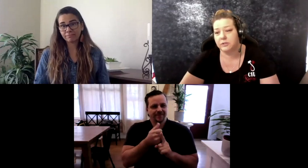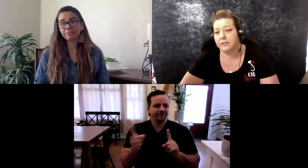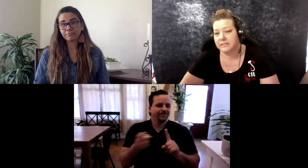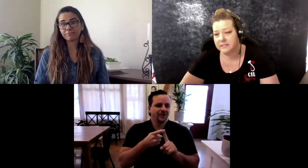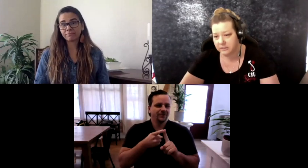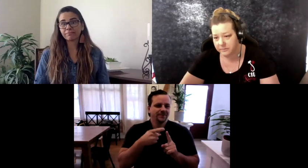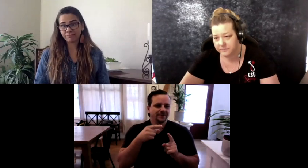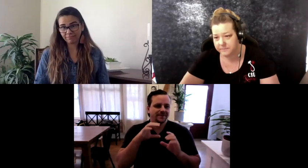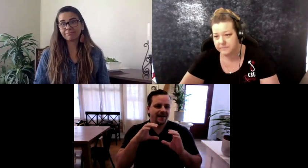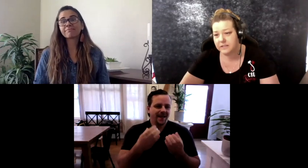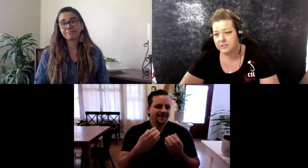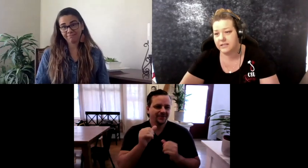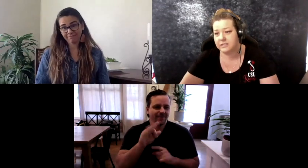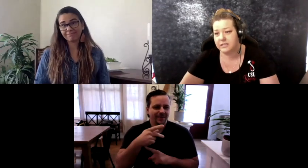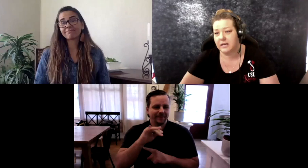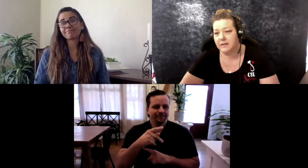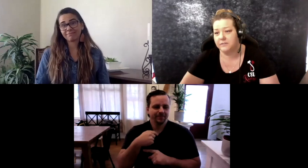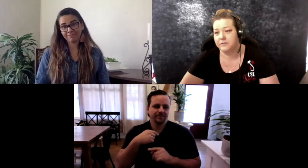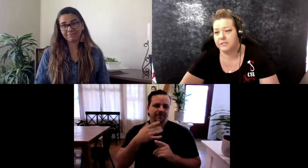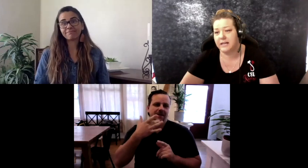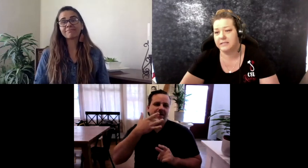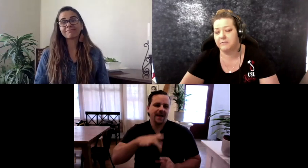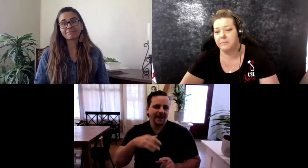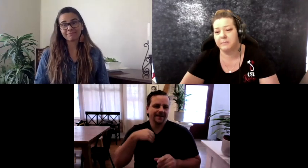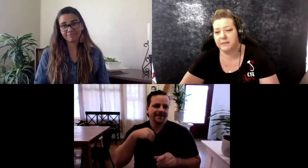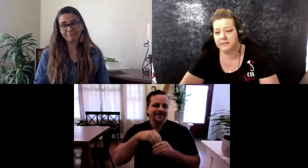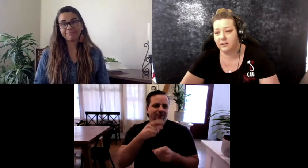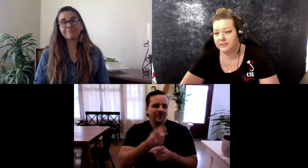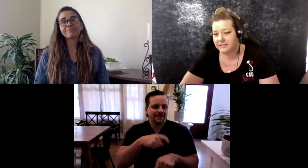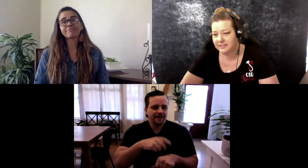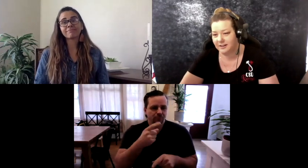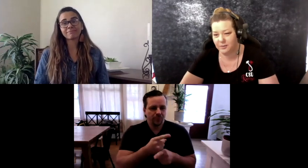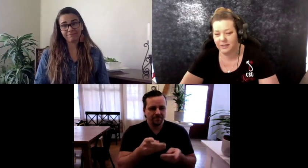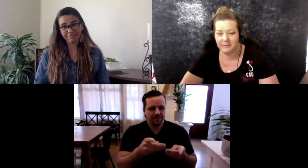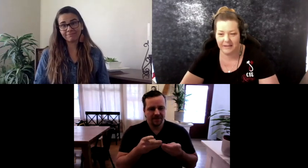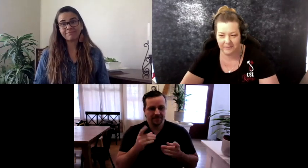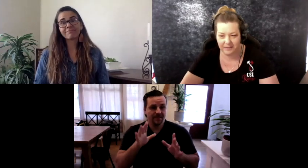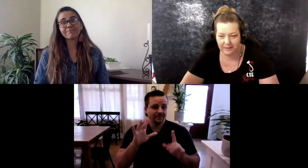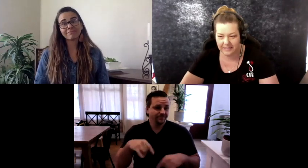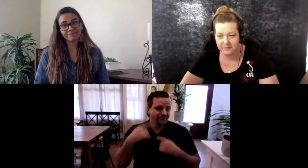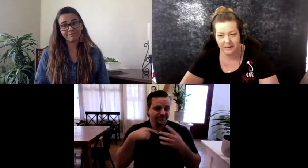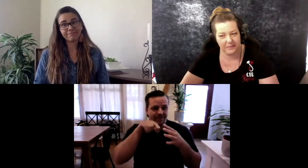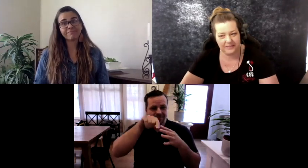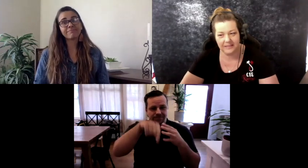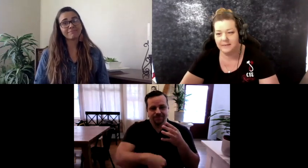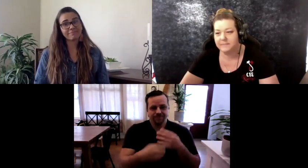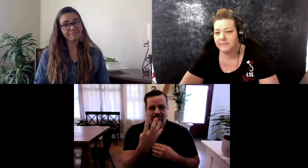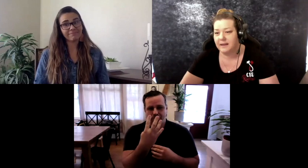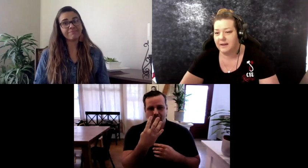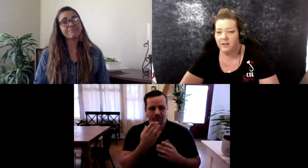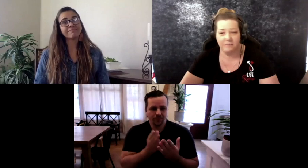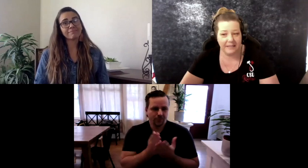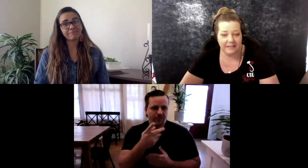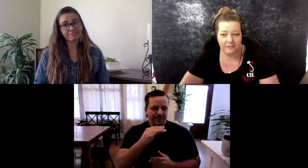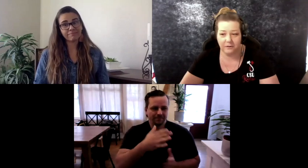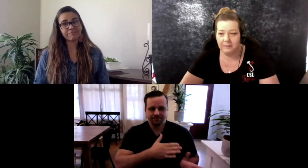who's currently a senior. She's actually the first class of PIP that started at CSDR. So we're lucky we came at the right time, the right place. And